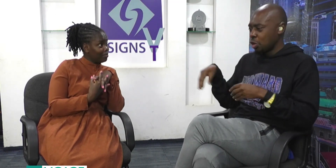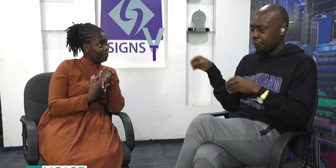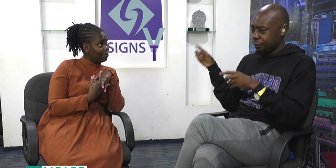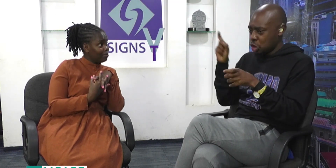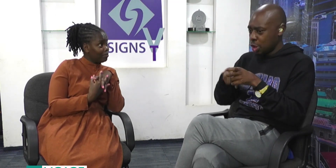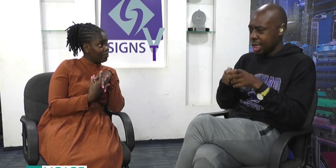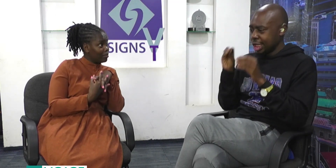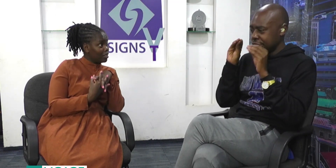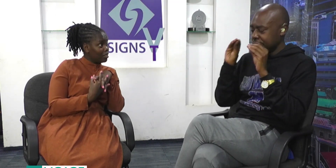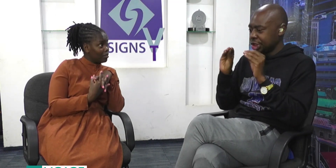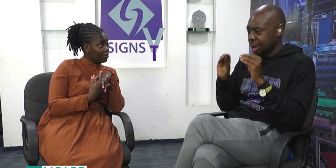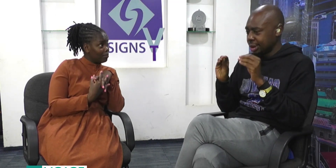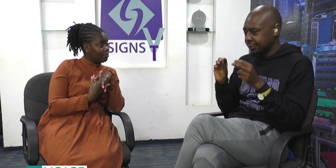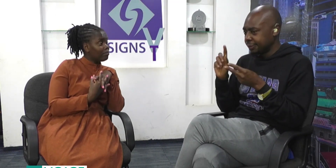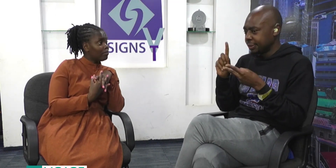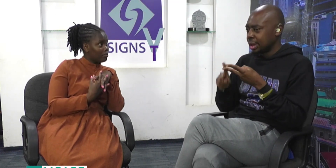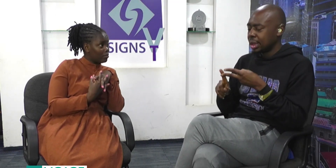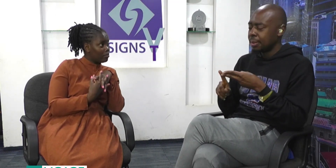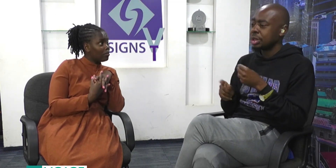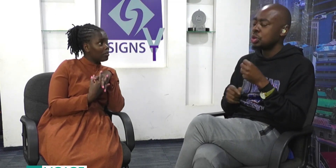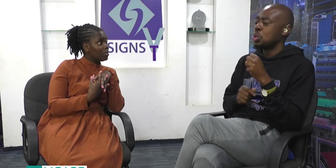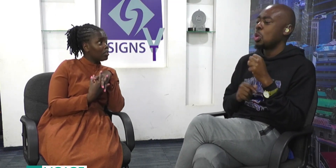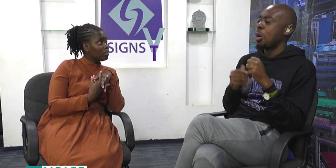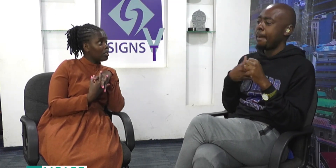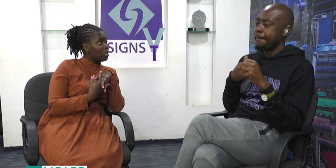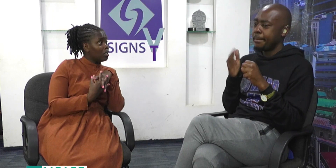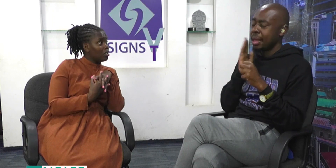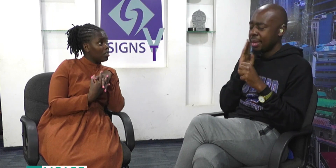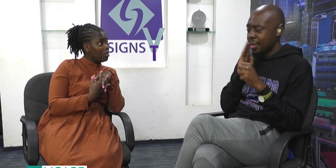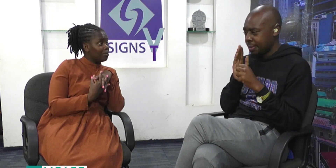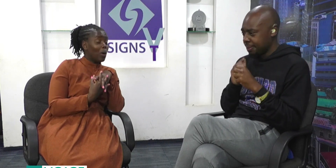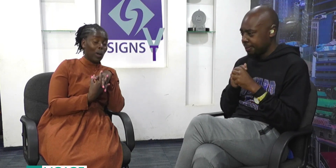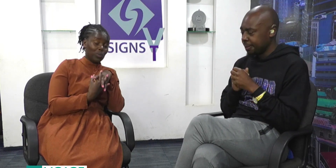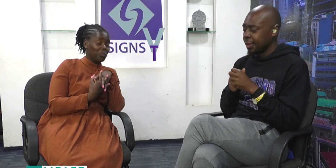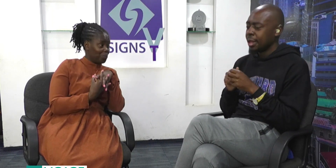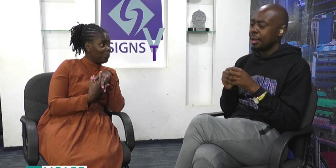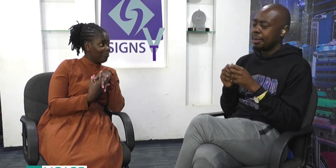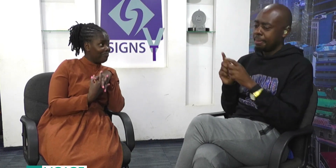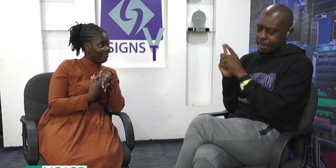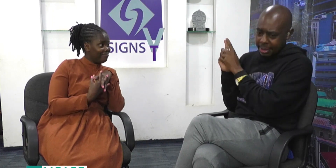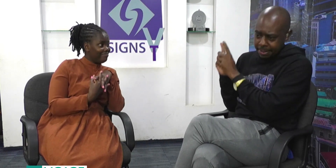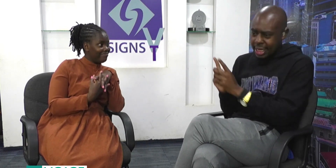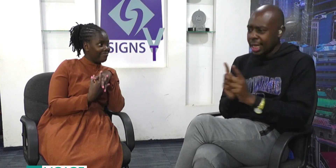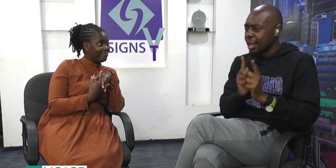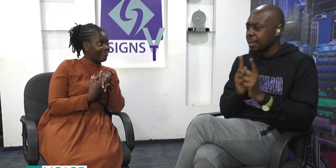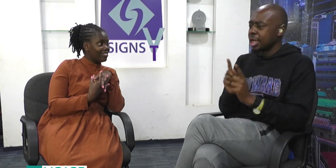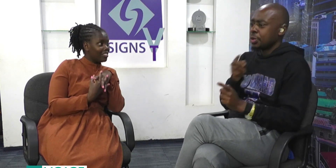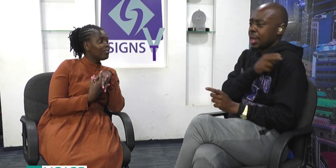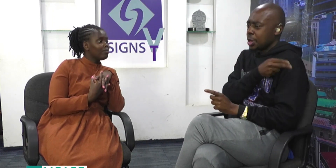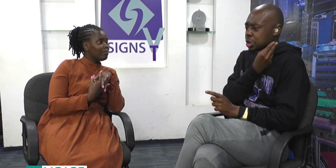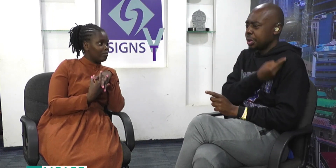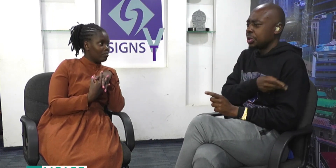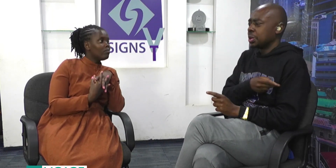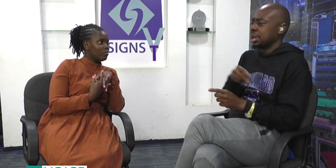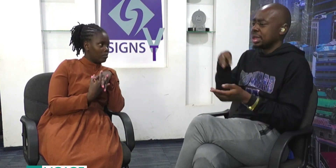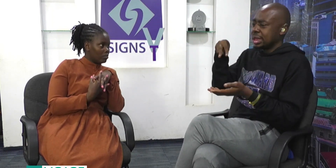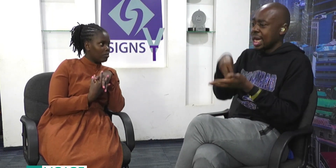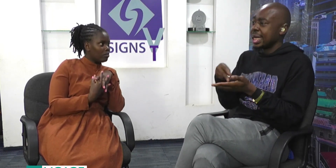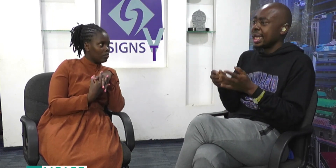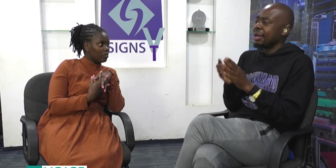join teaching. And to my mother, thank you for the guidance that you helped in leading me when